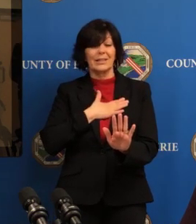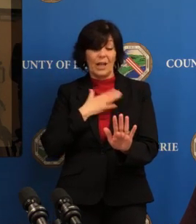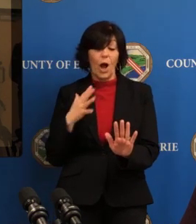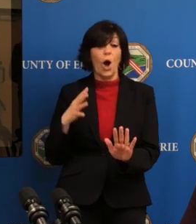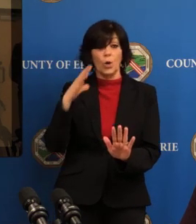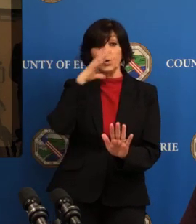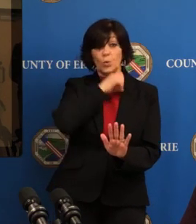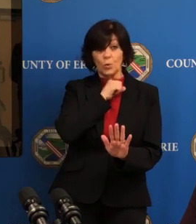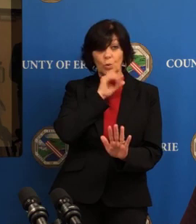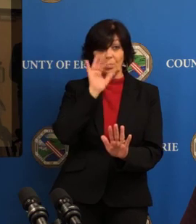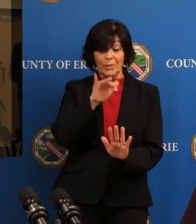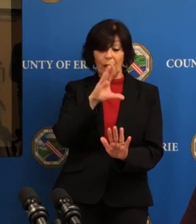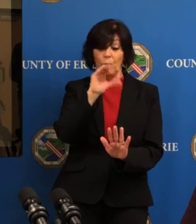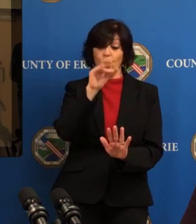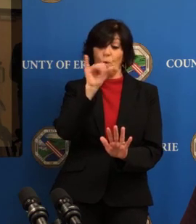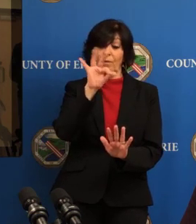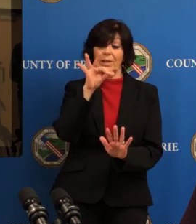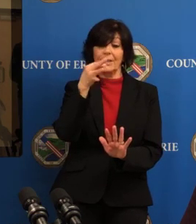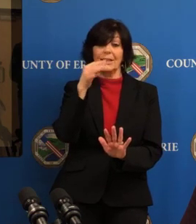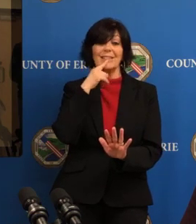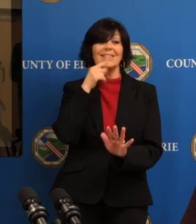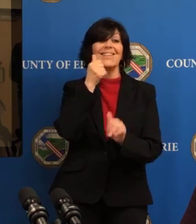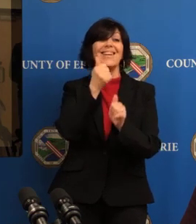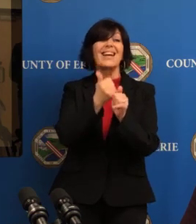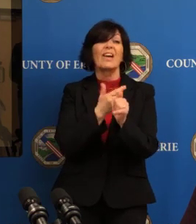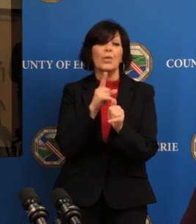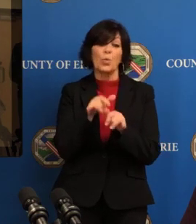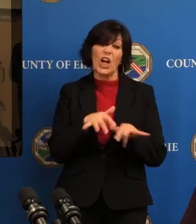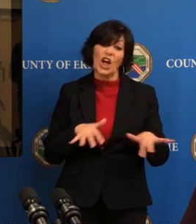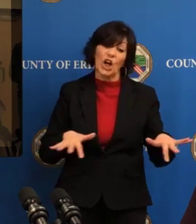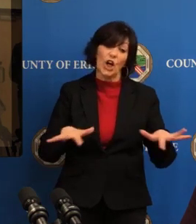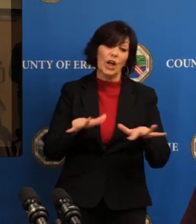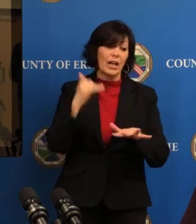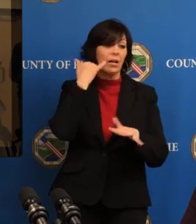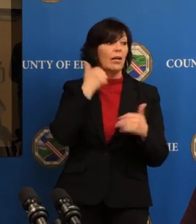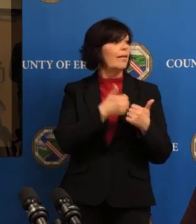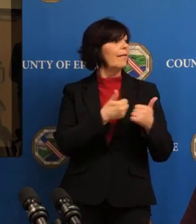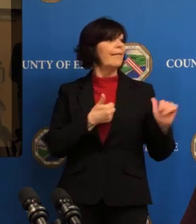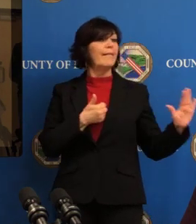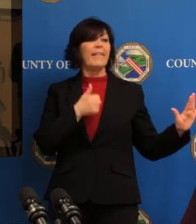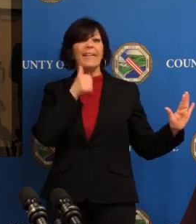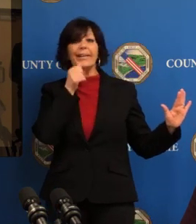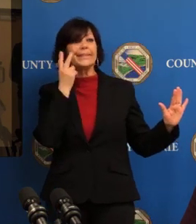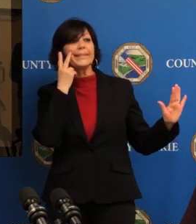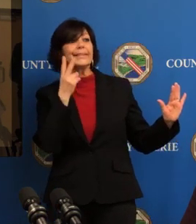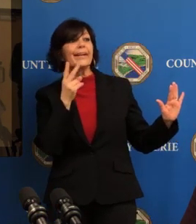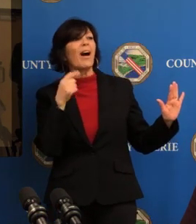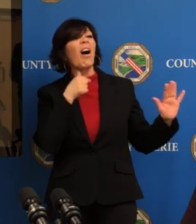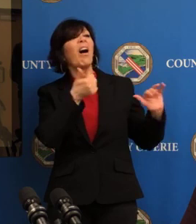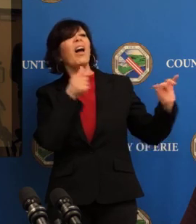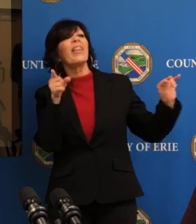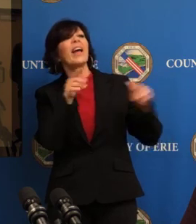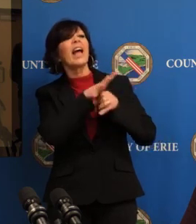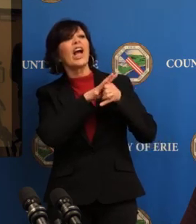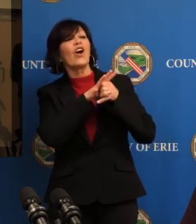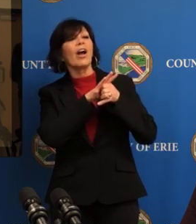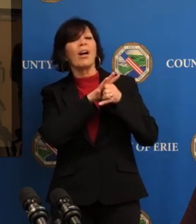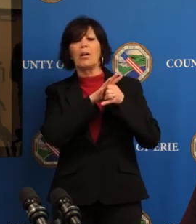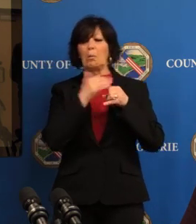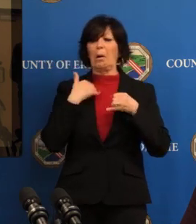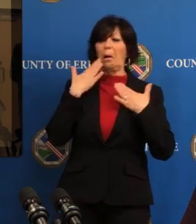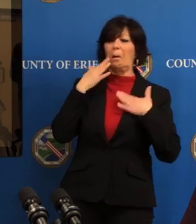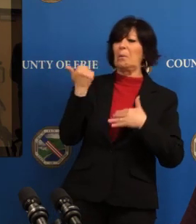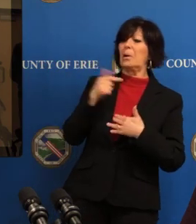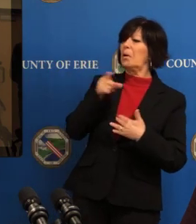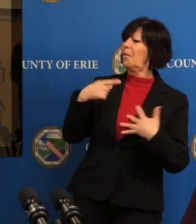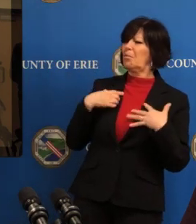assumption that it's everywhere. If you're thinking you can get away from it just because you haven't seen it on our map or you don't know anyone